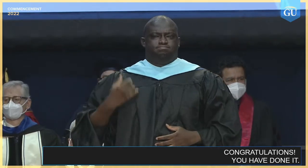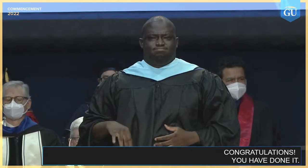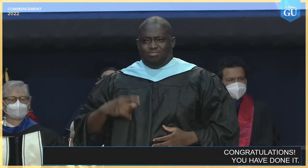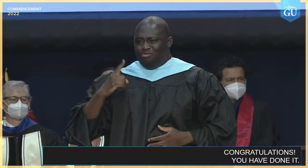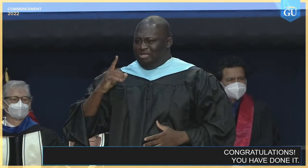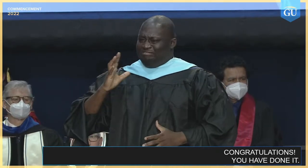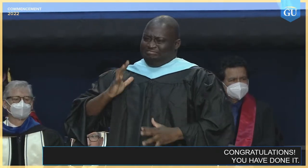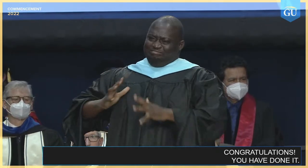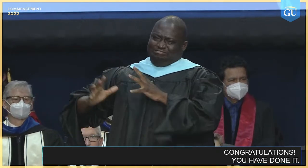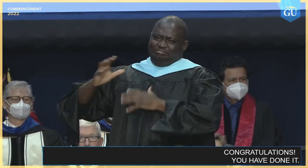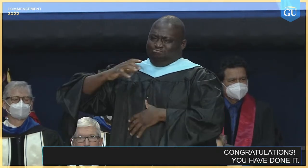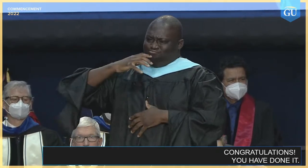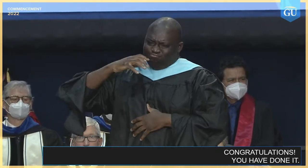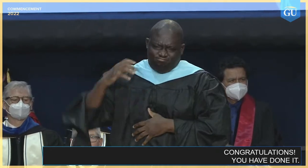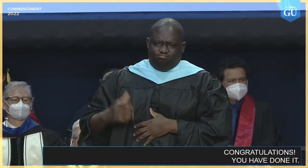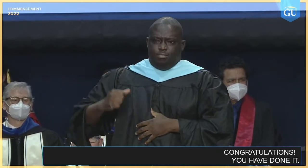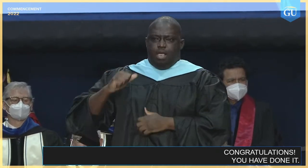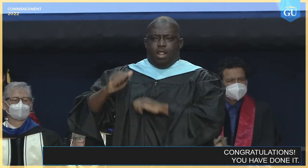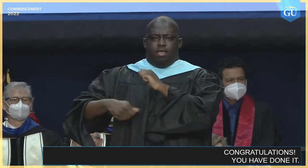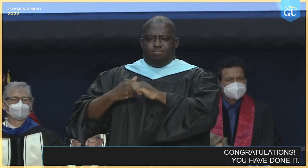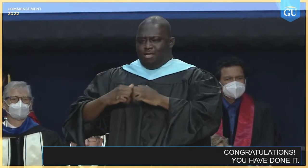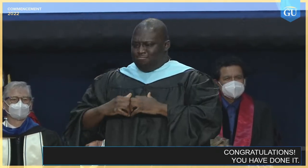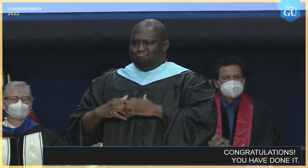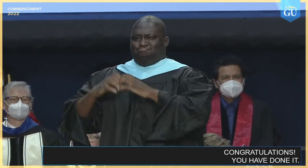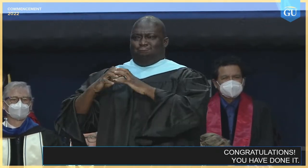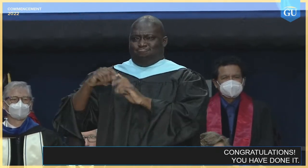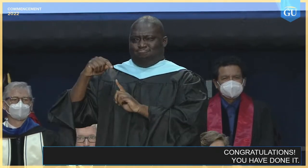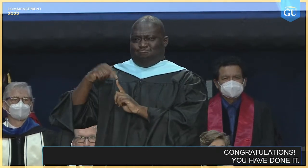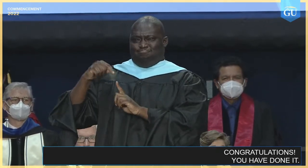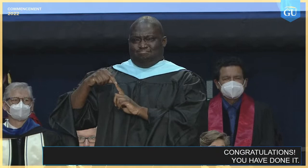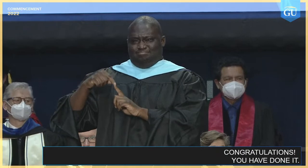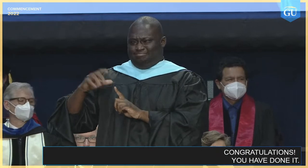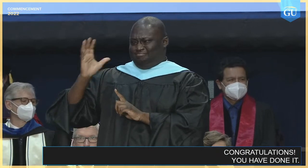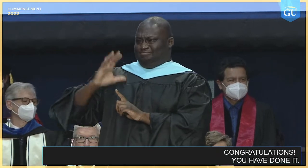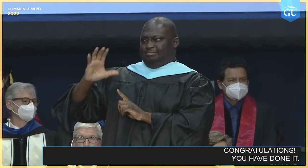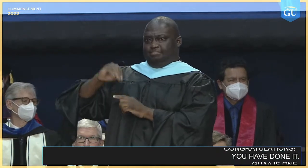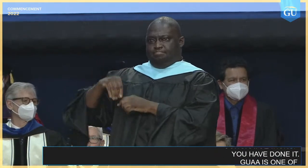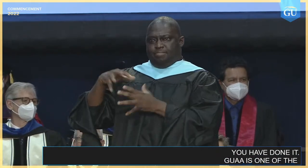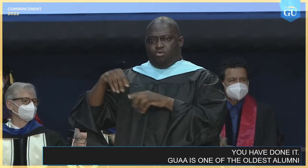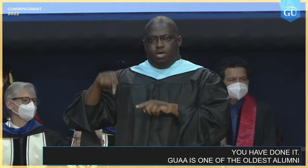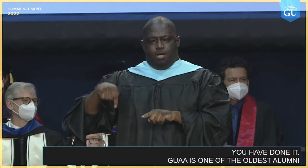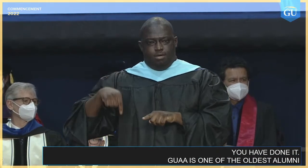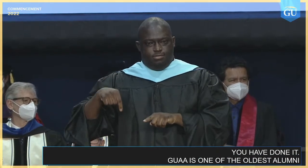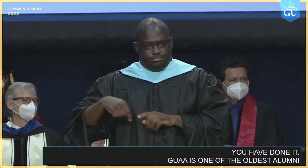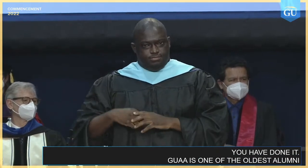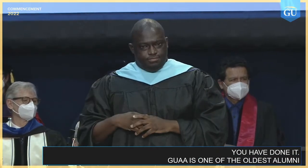GUAA is one of the oldest alumni associations in the United